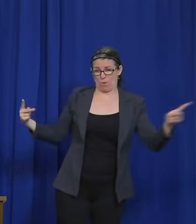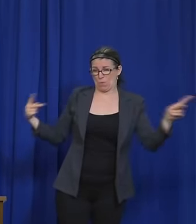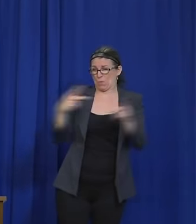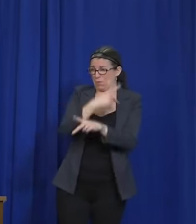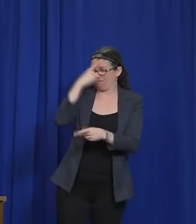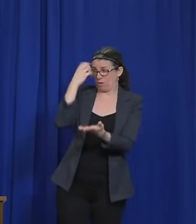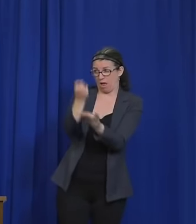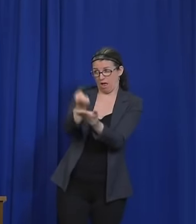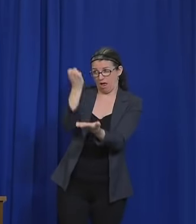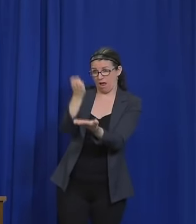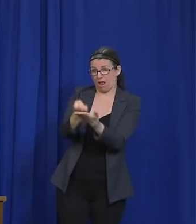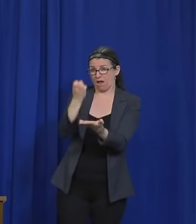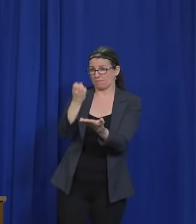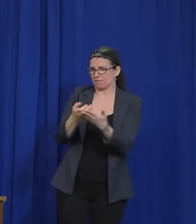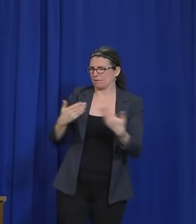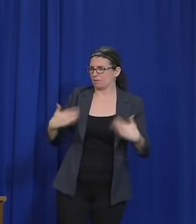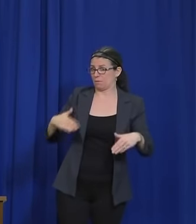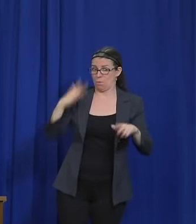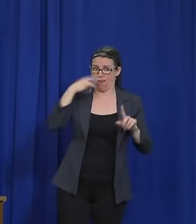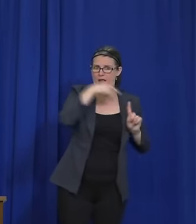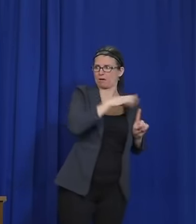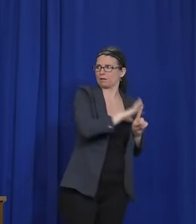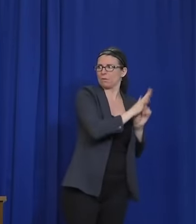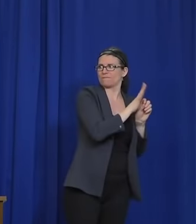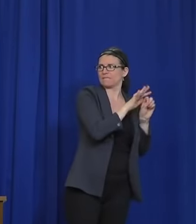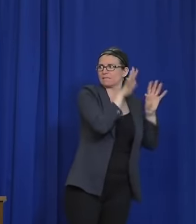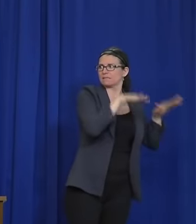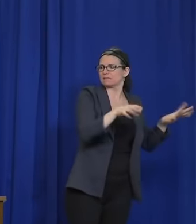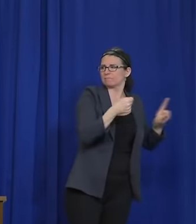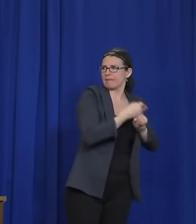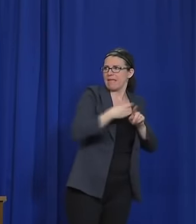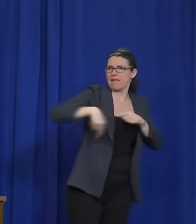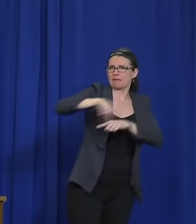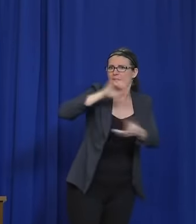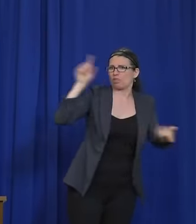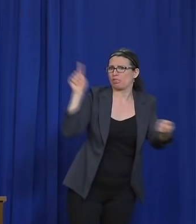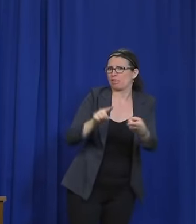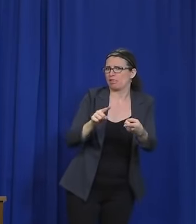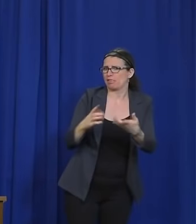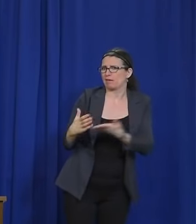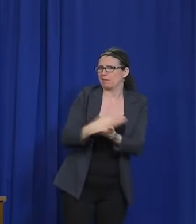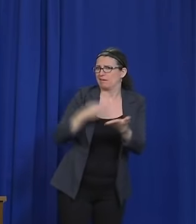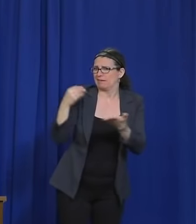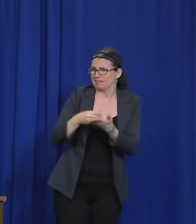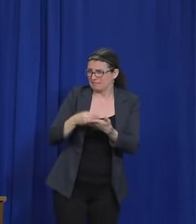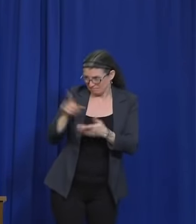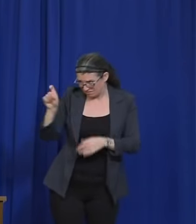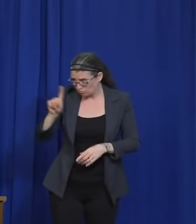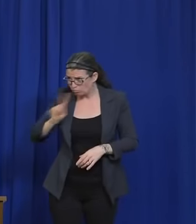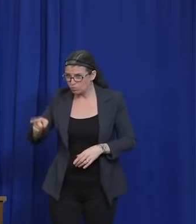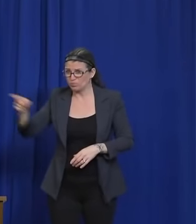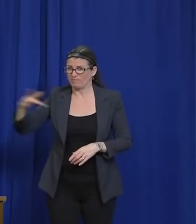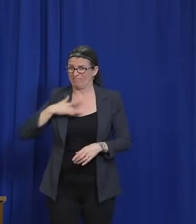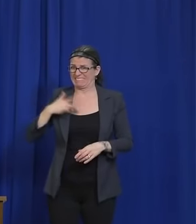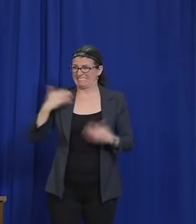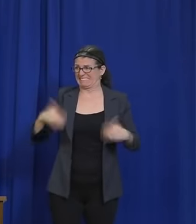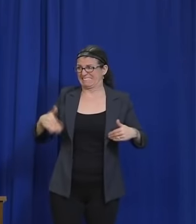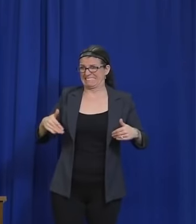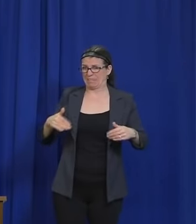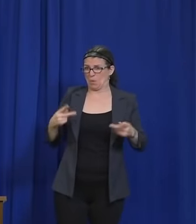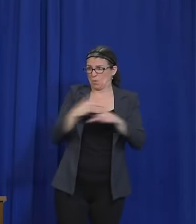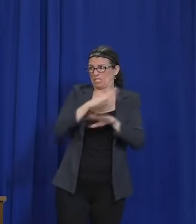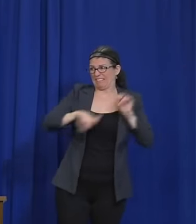forecasting committees early. Does that show we have an especially serious problem? It shows that we have a problem. Thank you for the question. It's about whether or not I agree